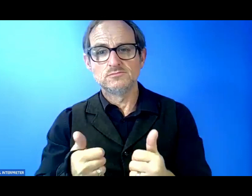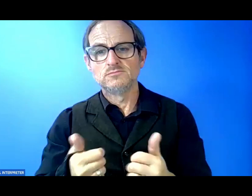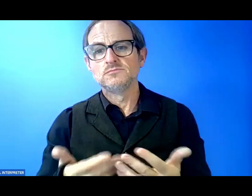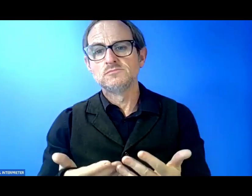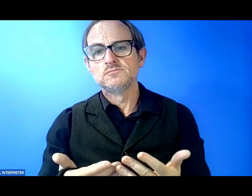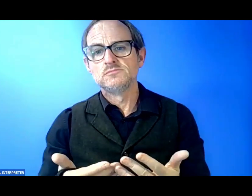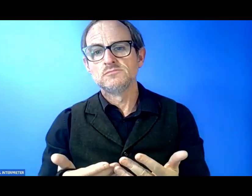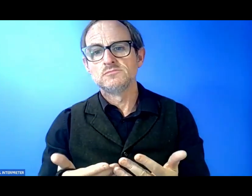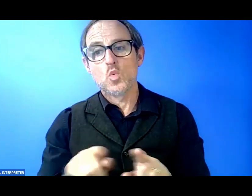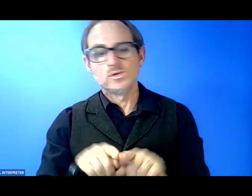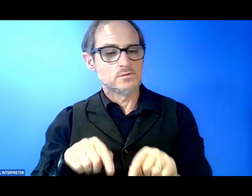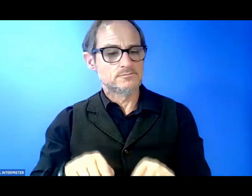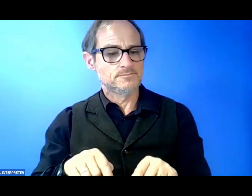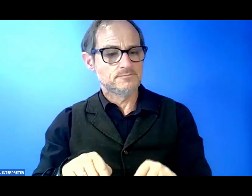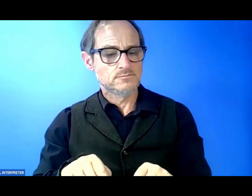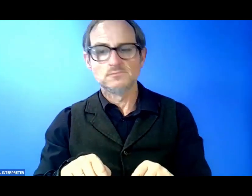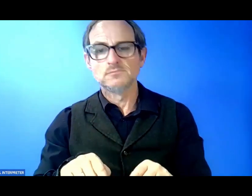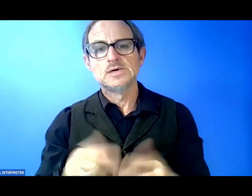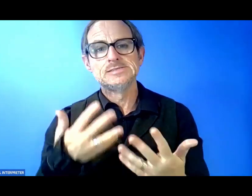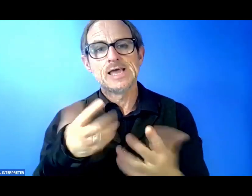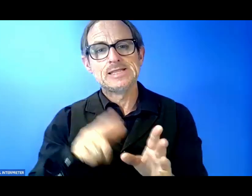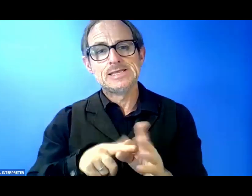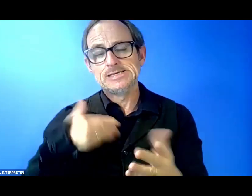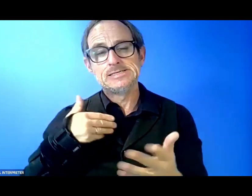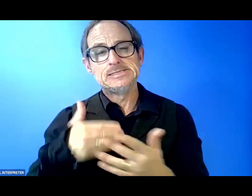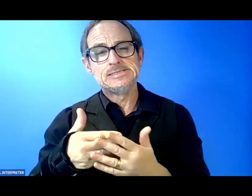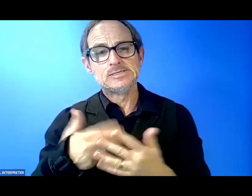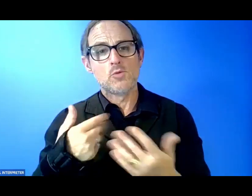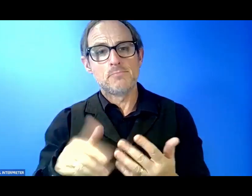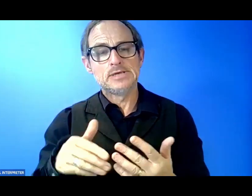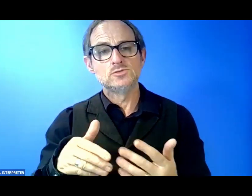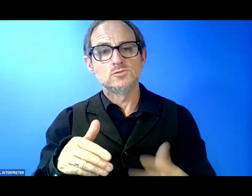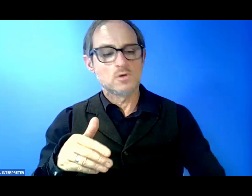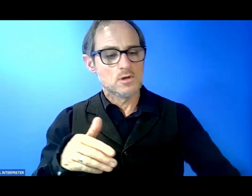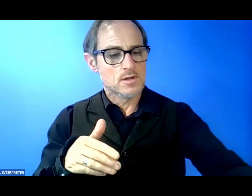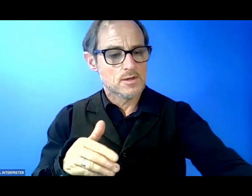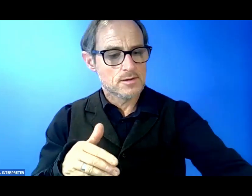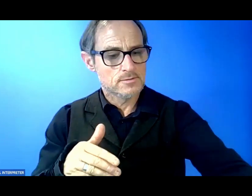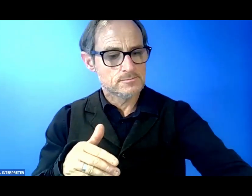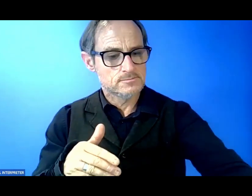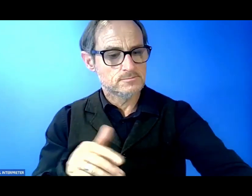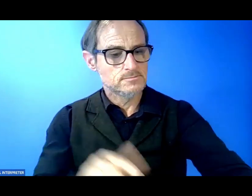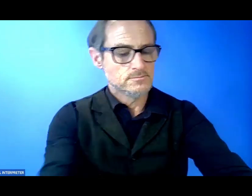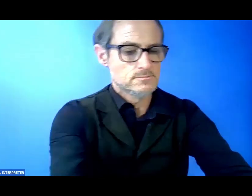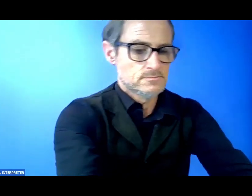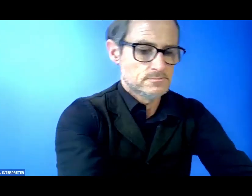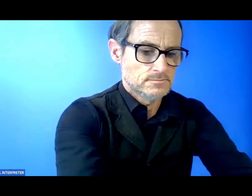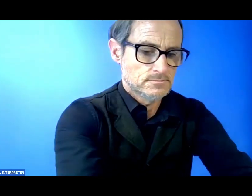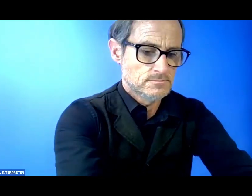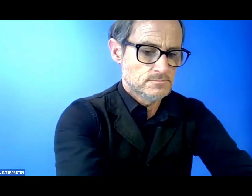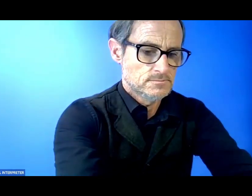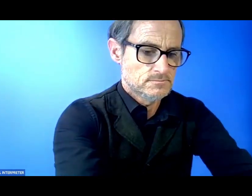for 10 years. We have been doing a lot of work in social economy and green economy, but finally we found a concept, a framework